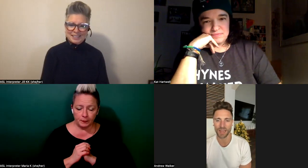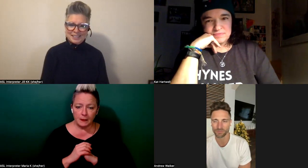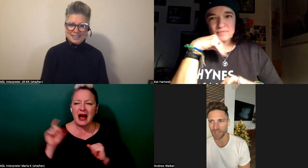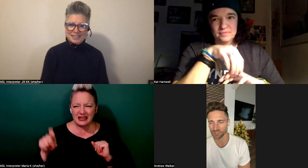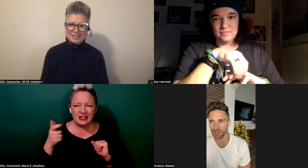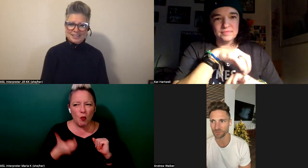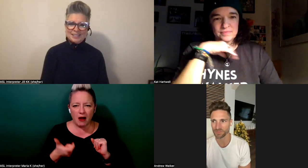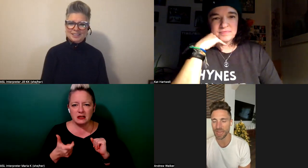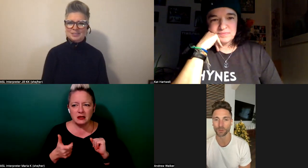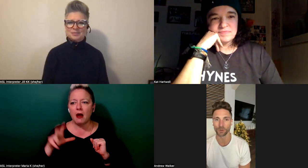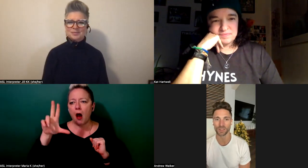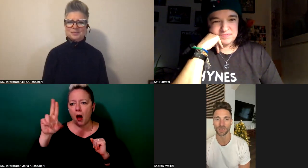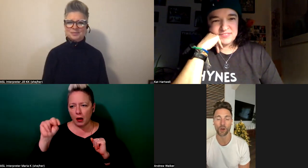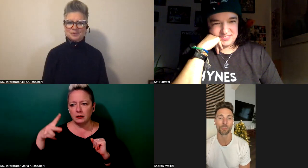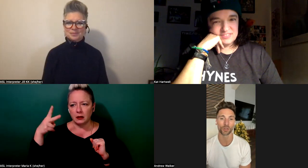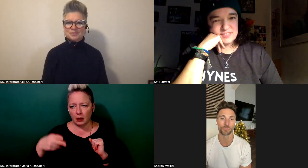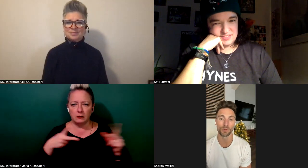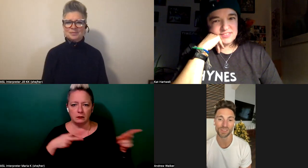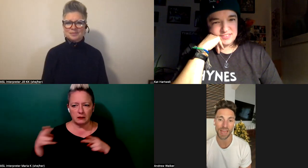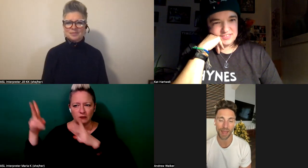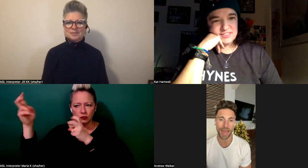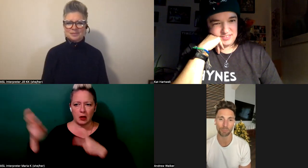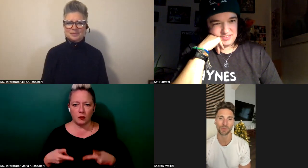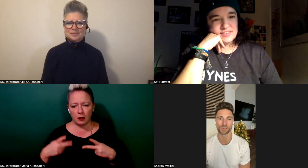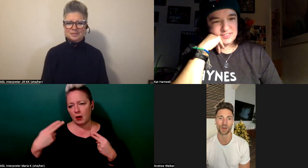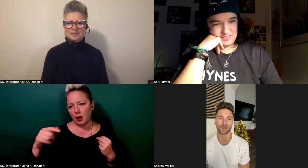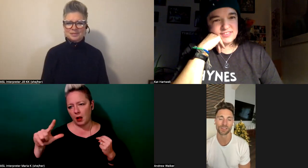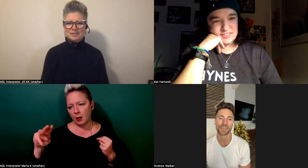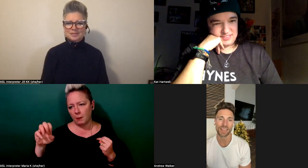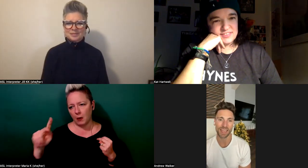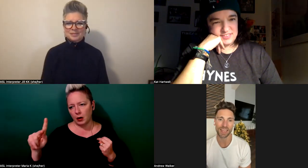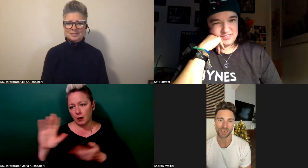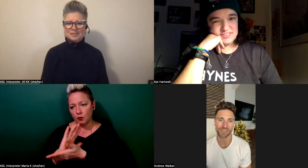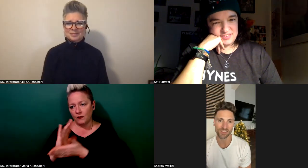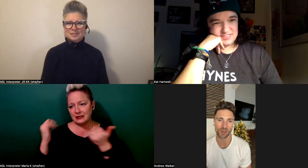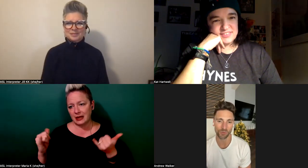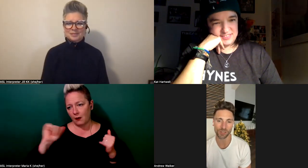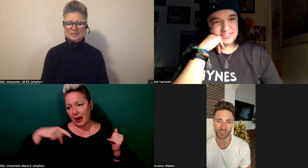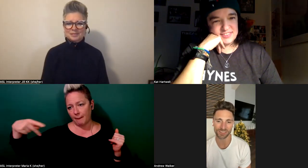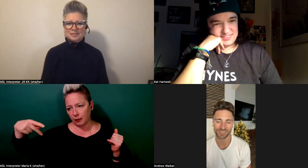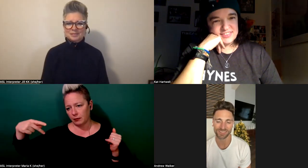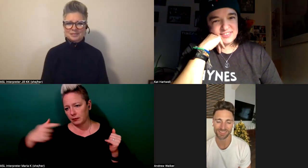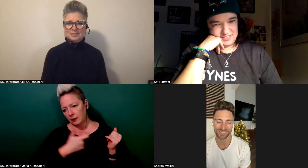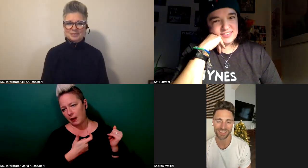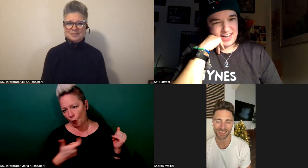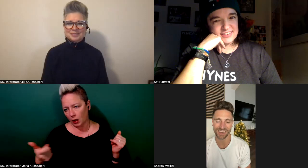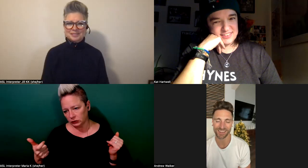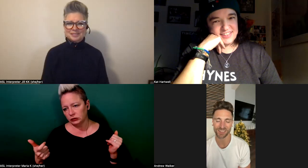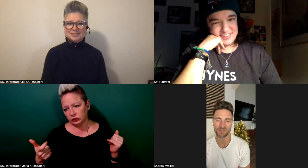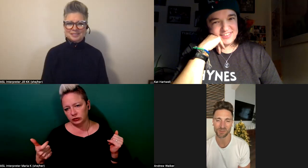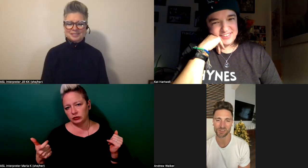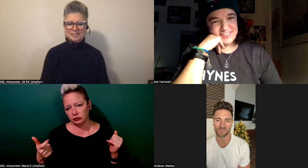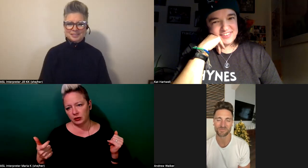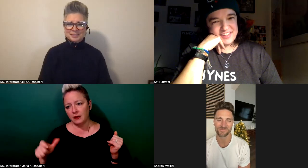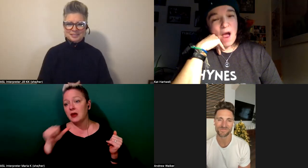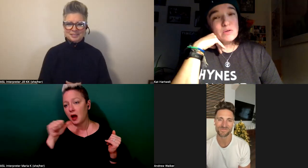to download the Hallmark Movies Now app as well and start watching the